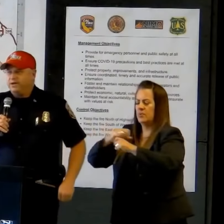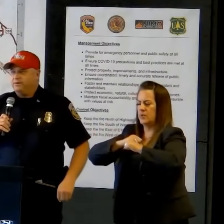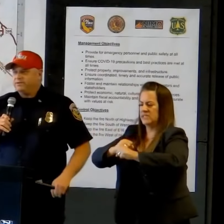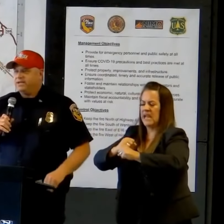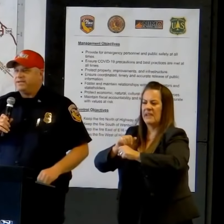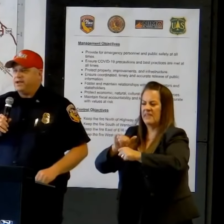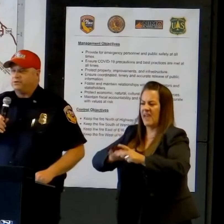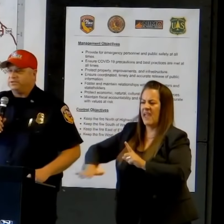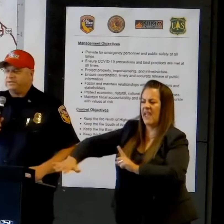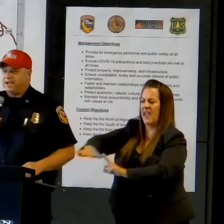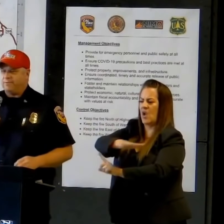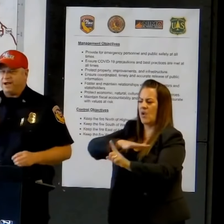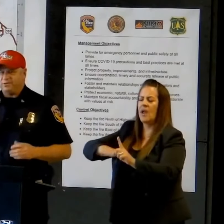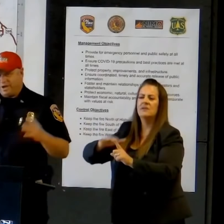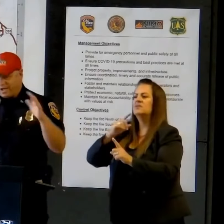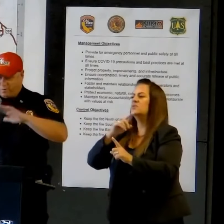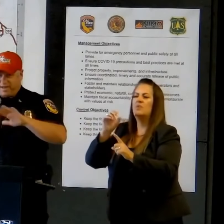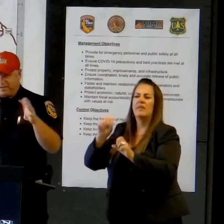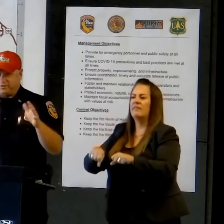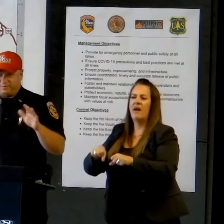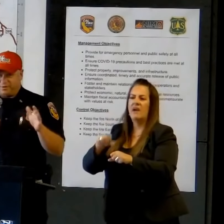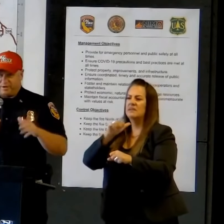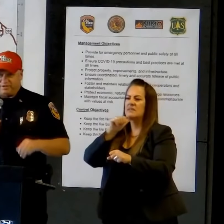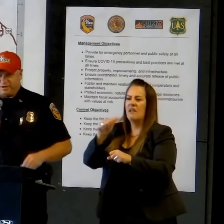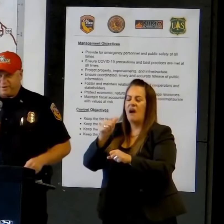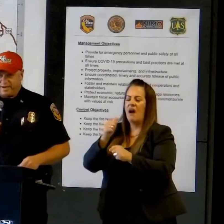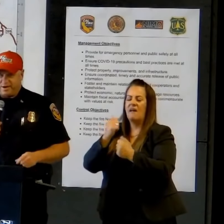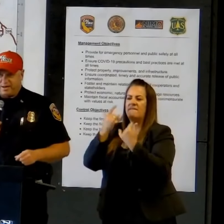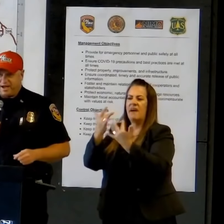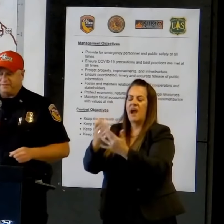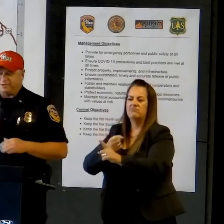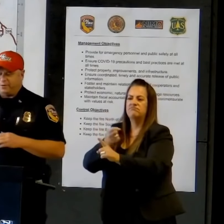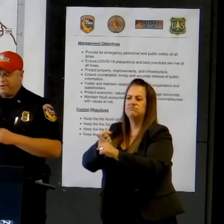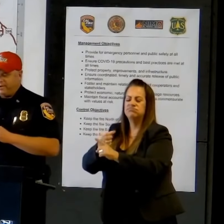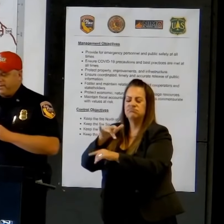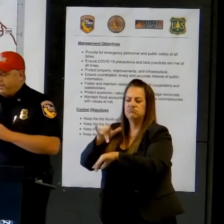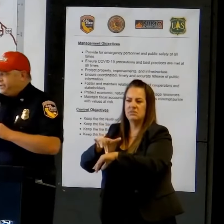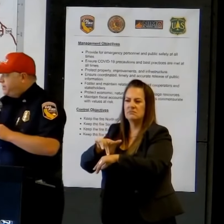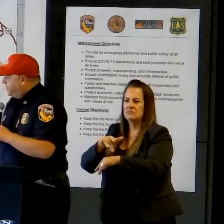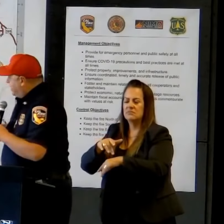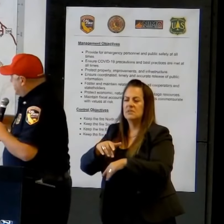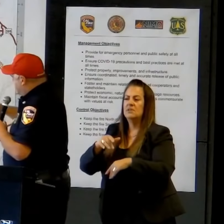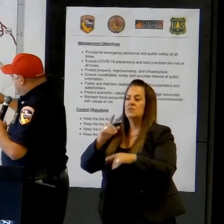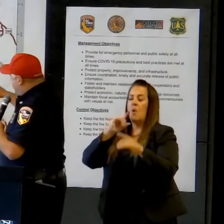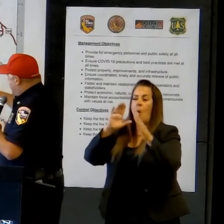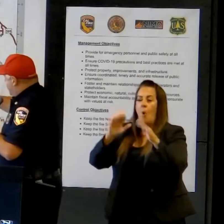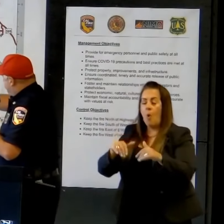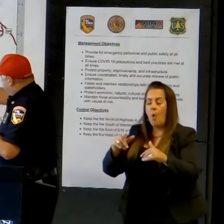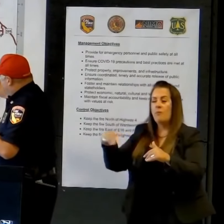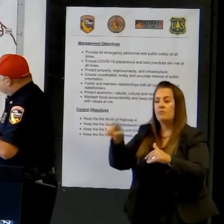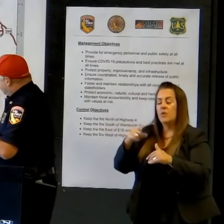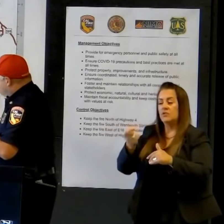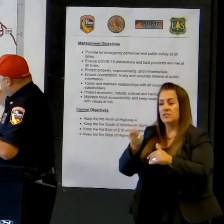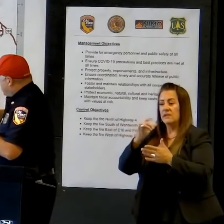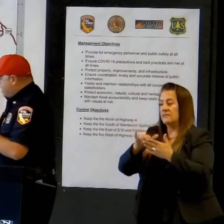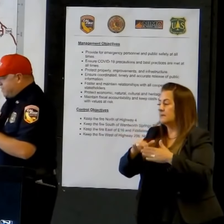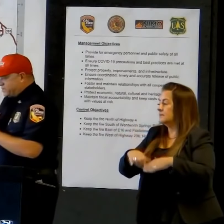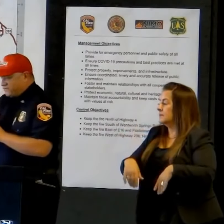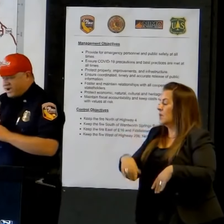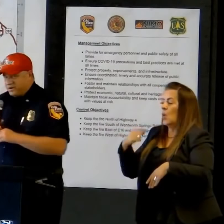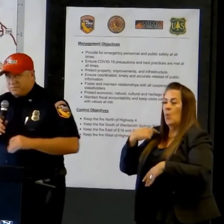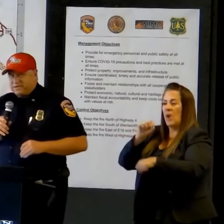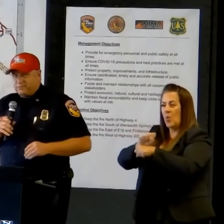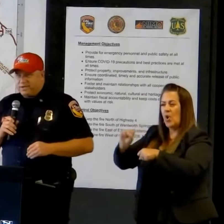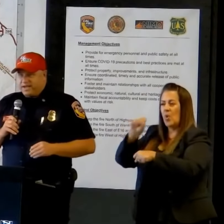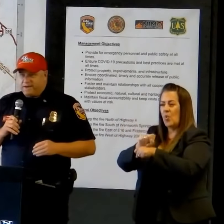talked about trying to send it down towards the Tamarack. So I hope that answers some of the questions that we're getting online. So at the end of the day, we continue to work